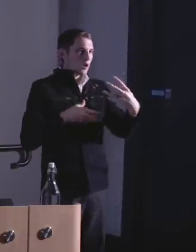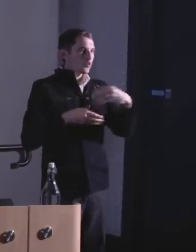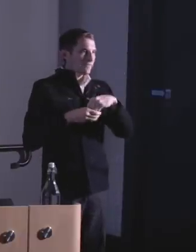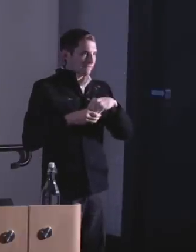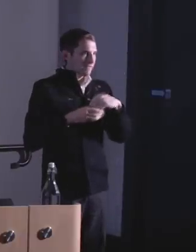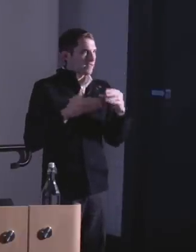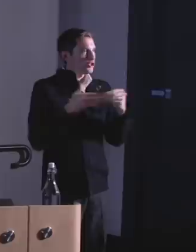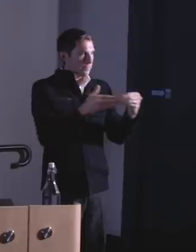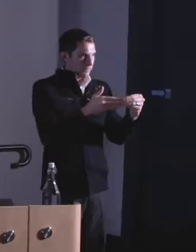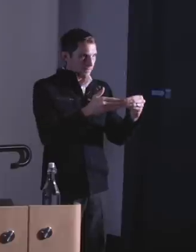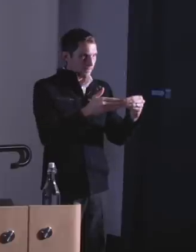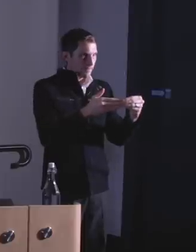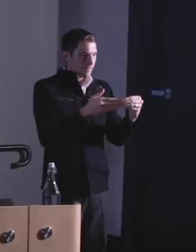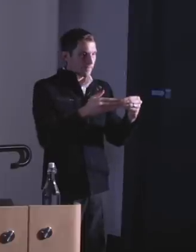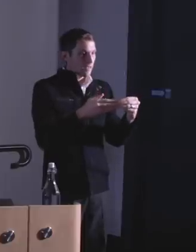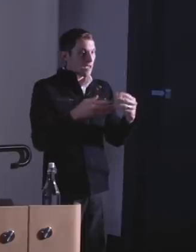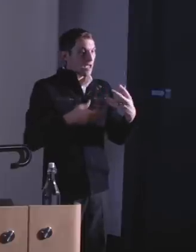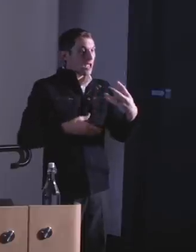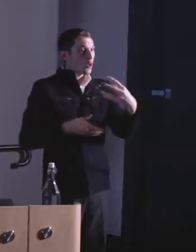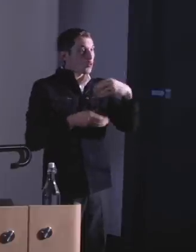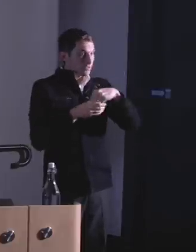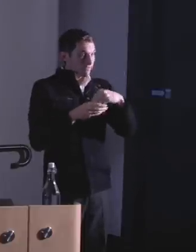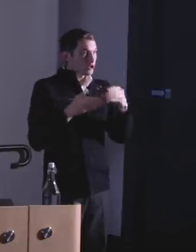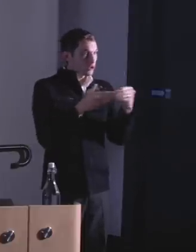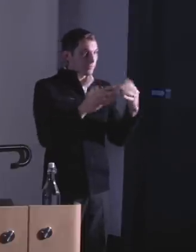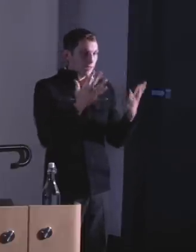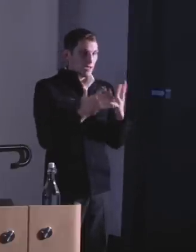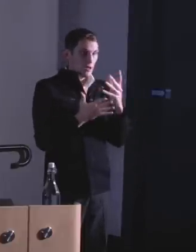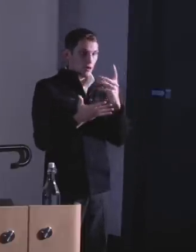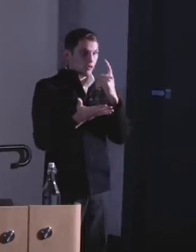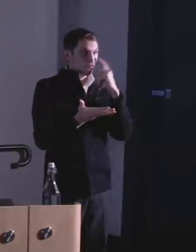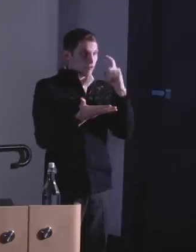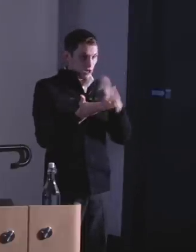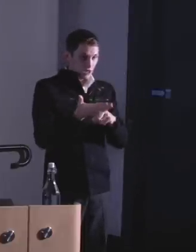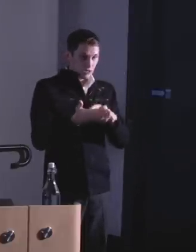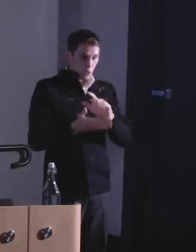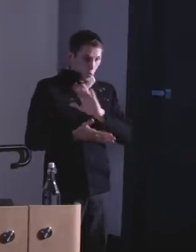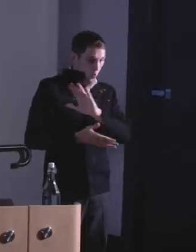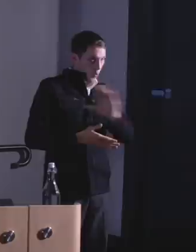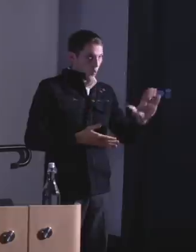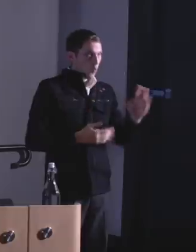is about recognizing all who are there.